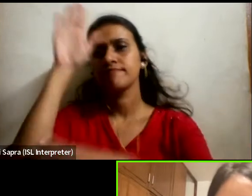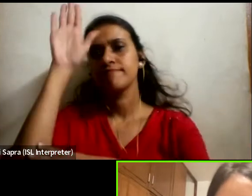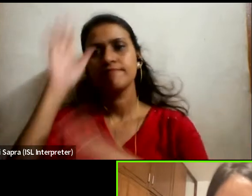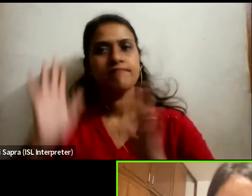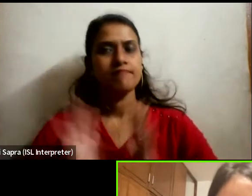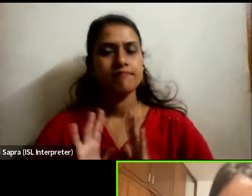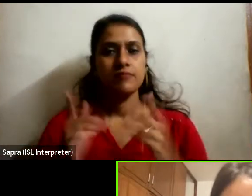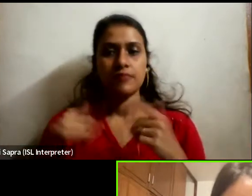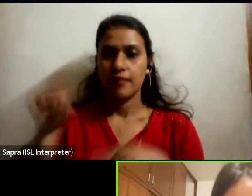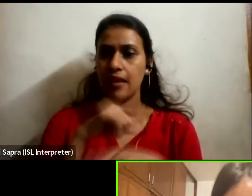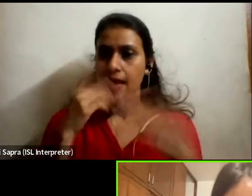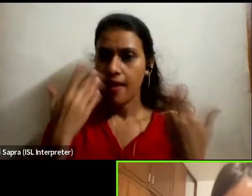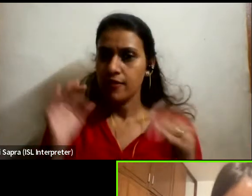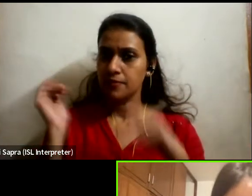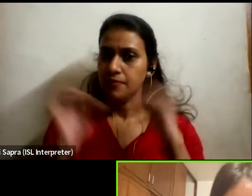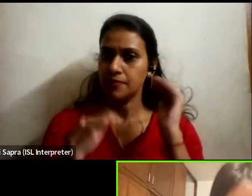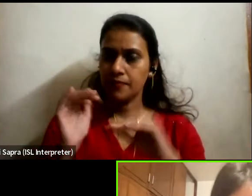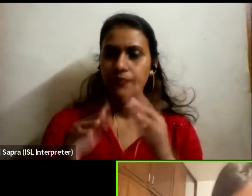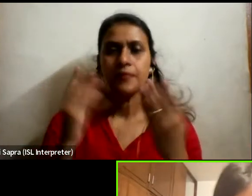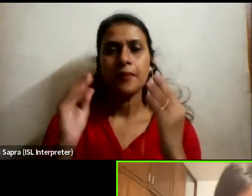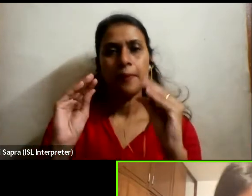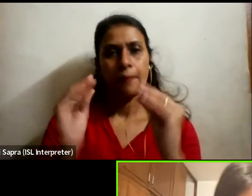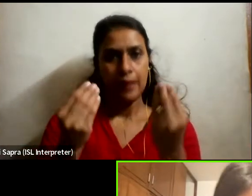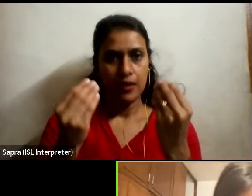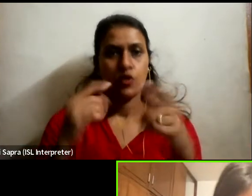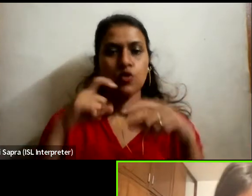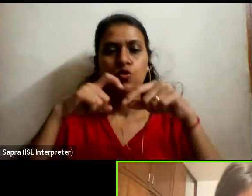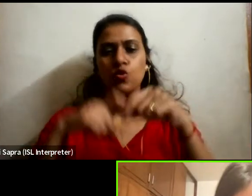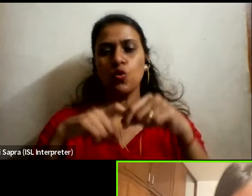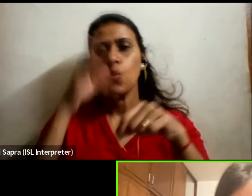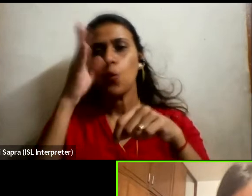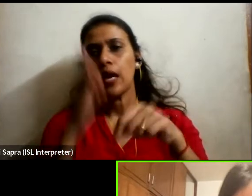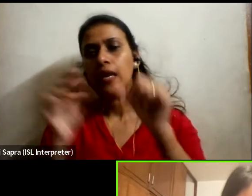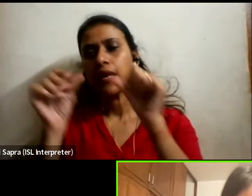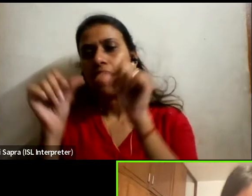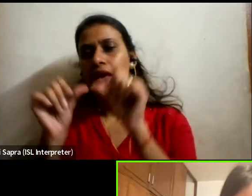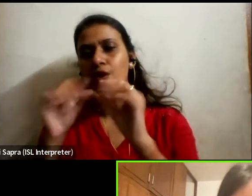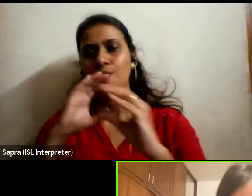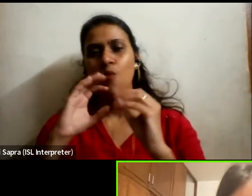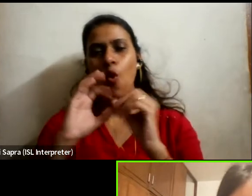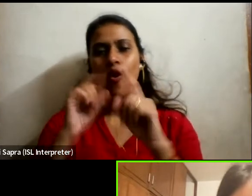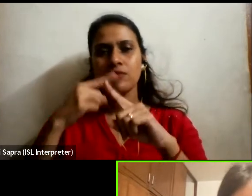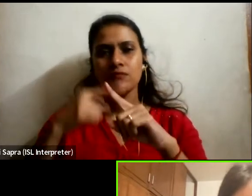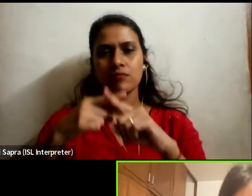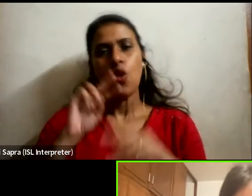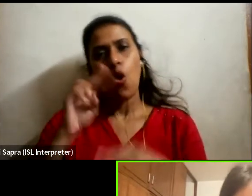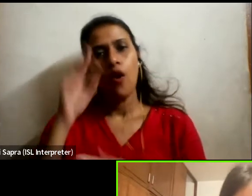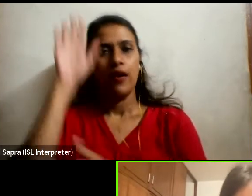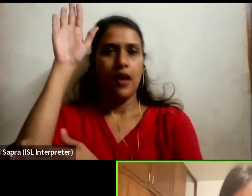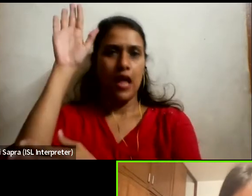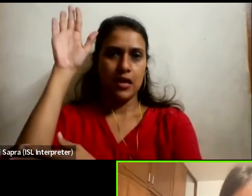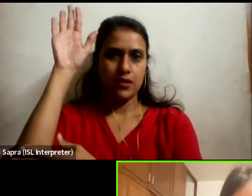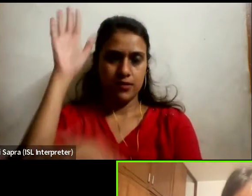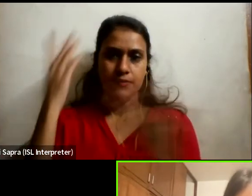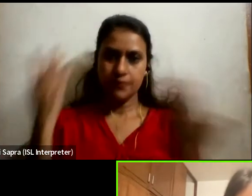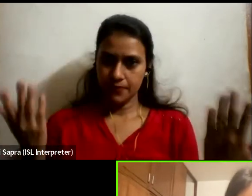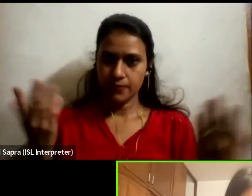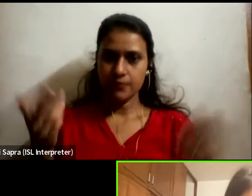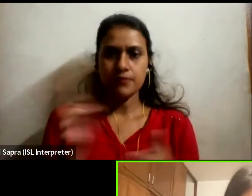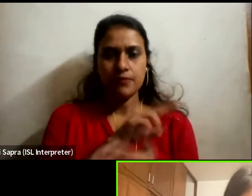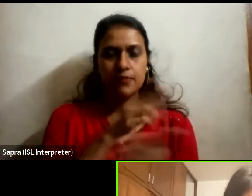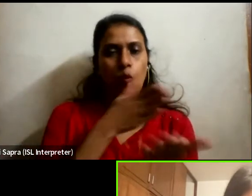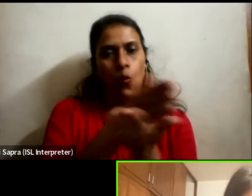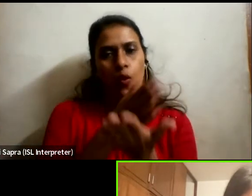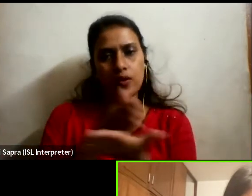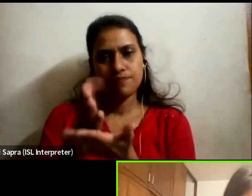have a question is type it in the Q&A box, or else raise your hand if you prefer to ask